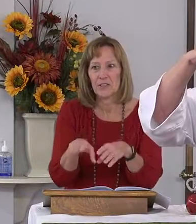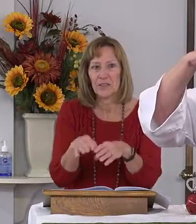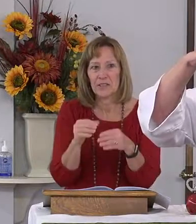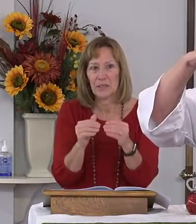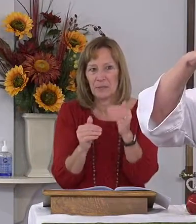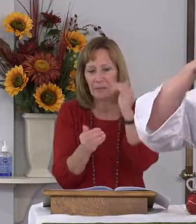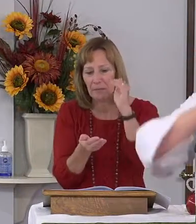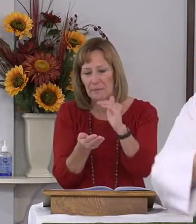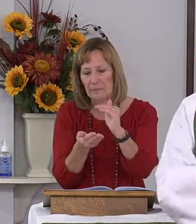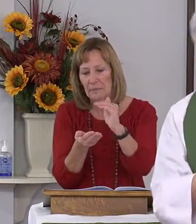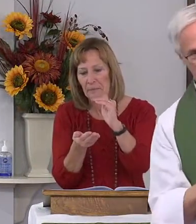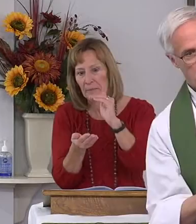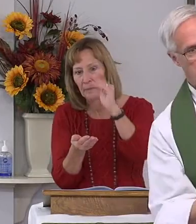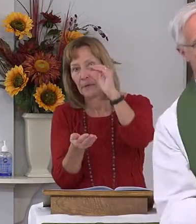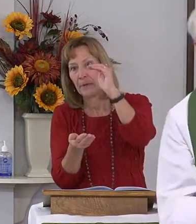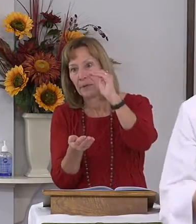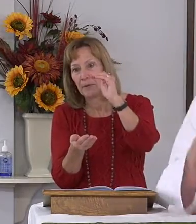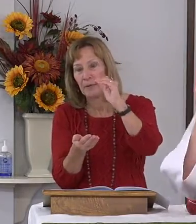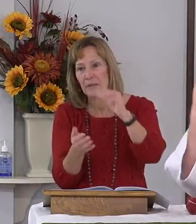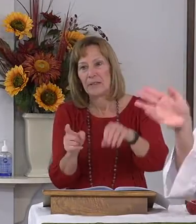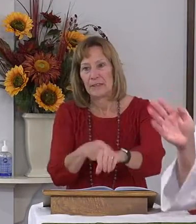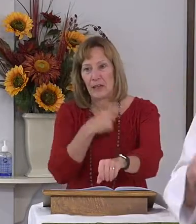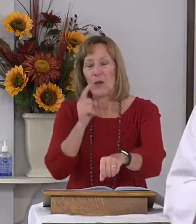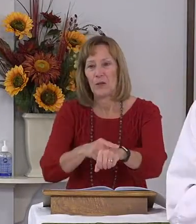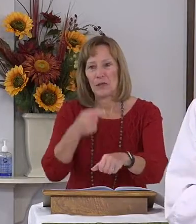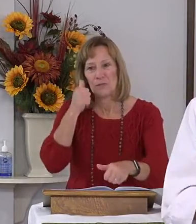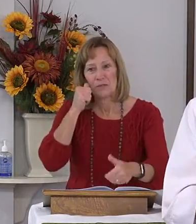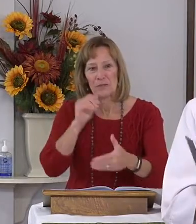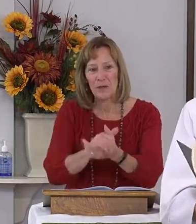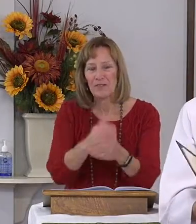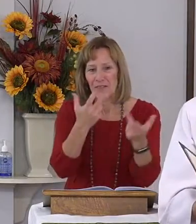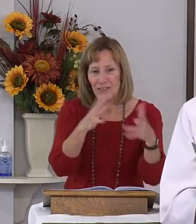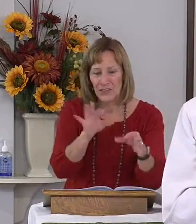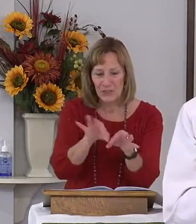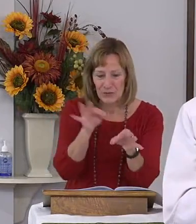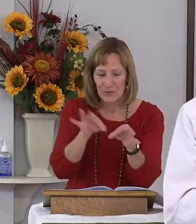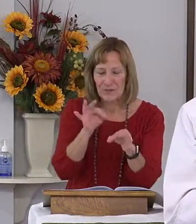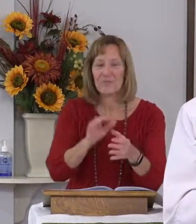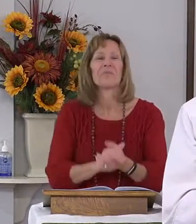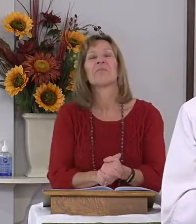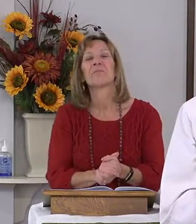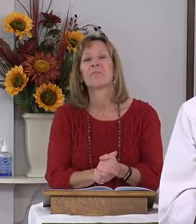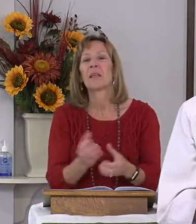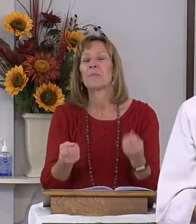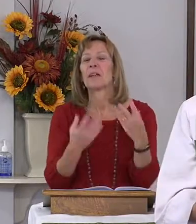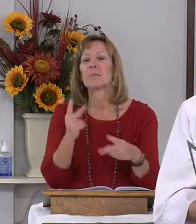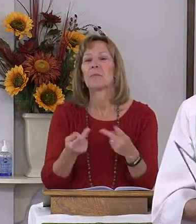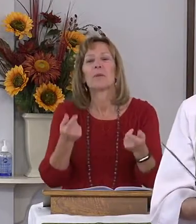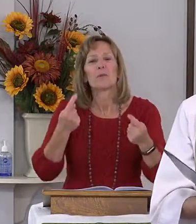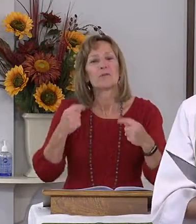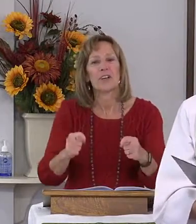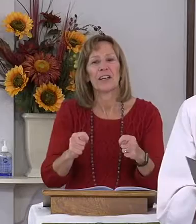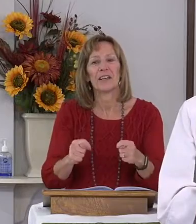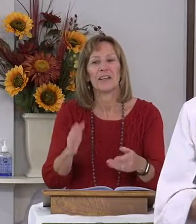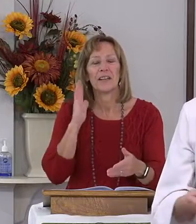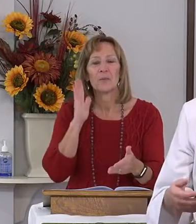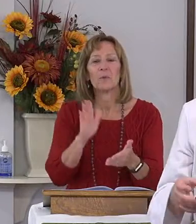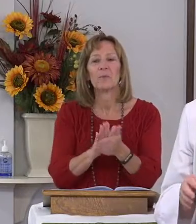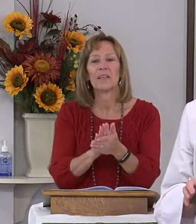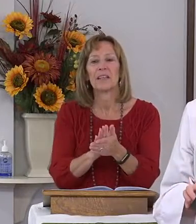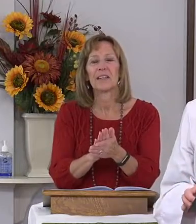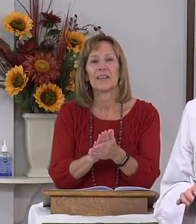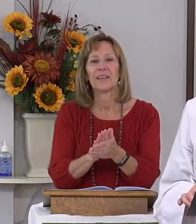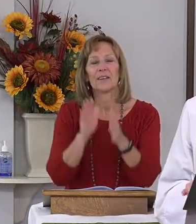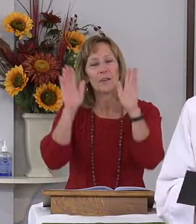it's going to be this long. So, but anyway, I know many people are trying, and it will be a